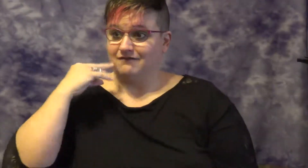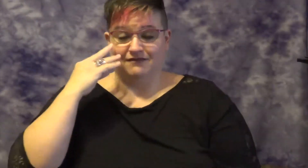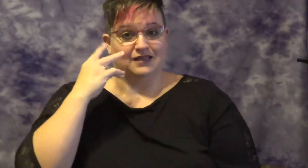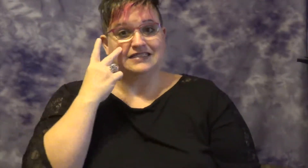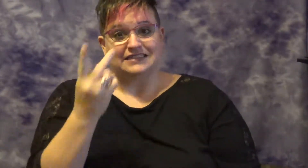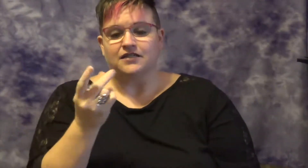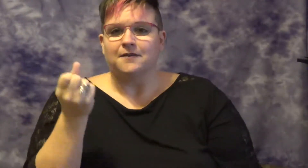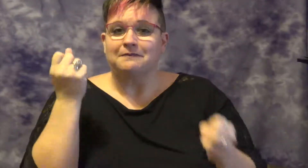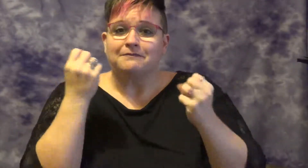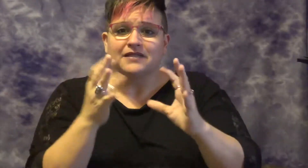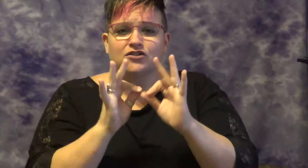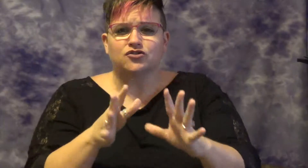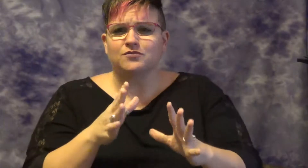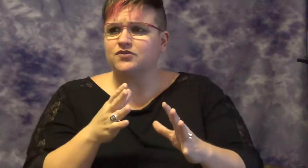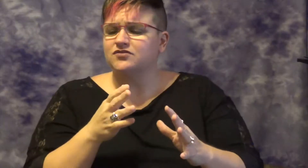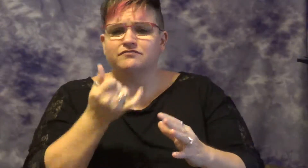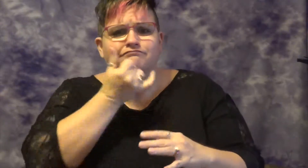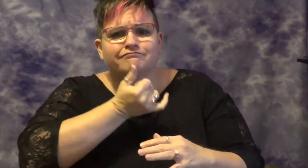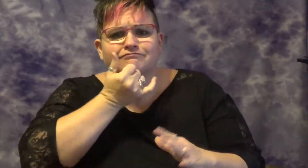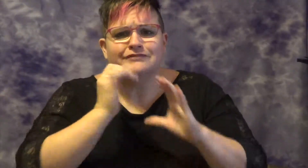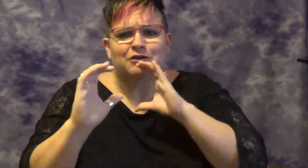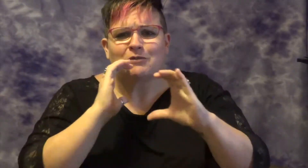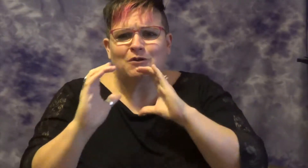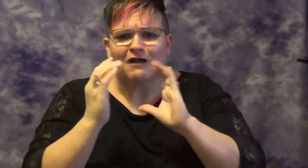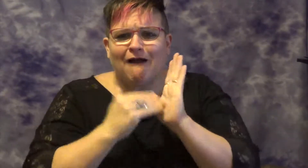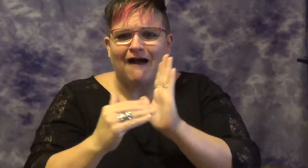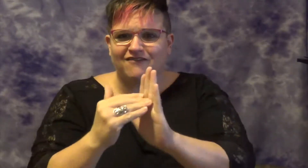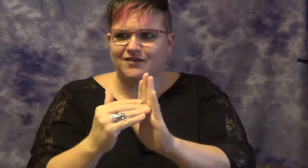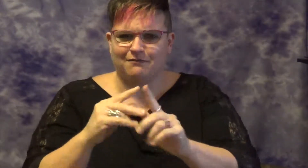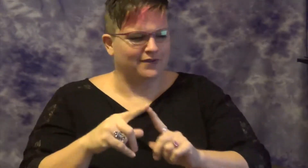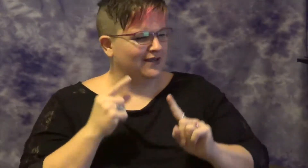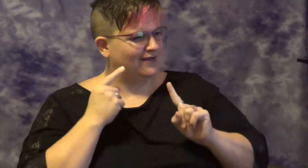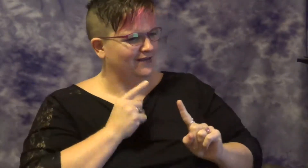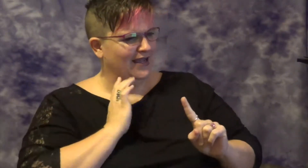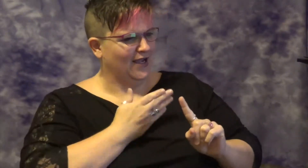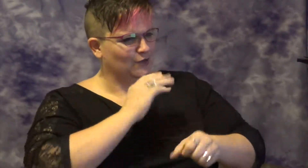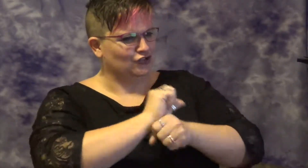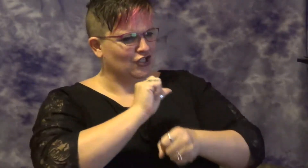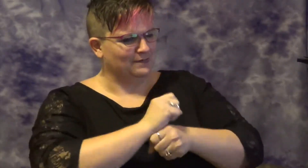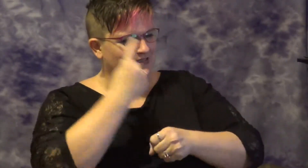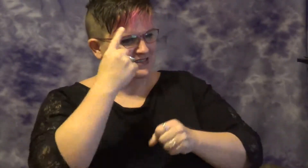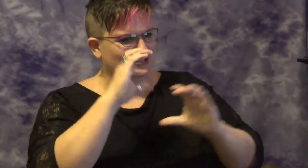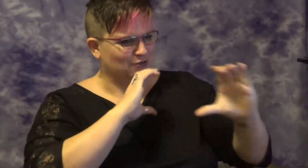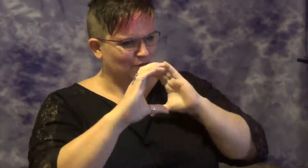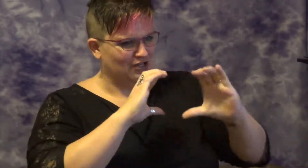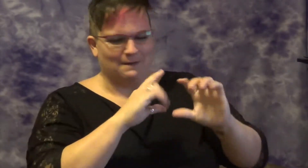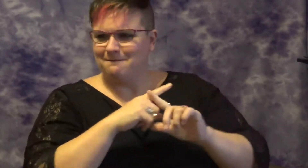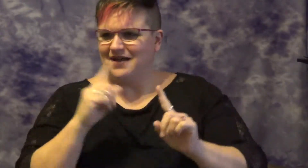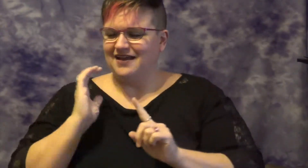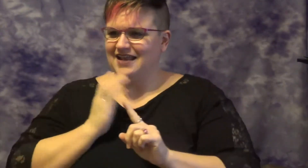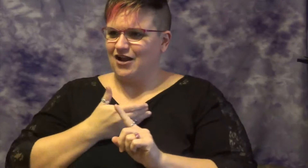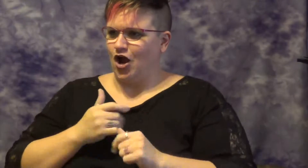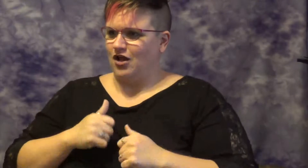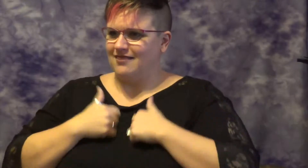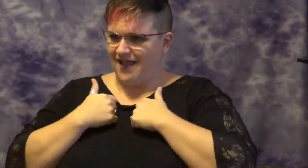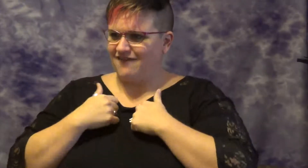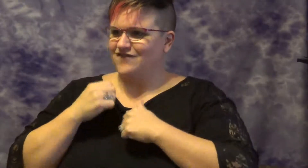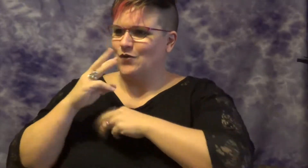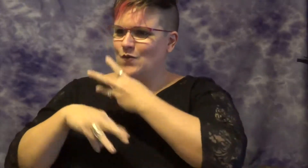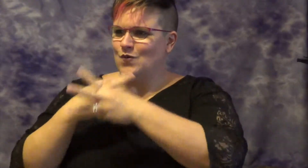and problems. And what's interesting is there are a lot of interpreters out there in the world. Our job is to solely communicate, but yet